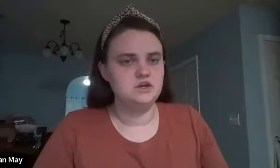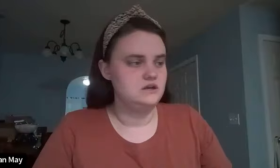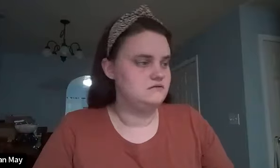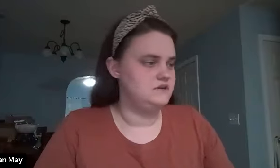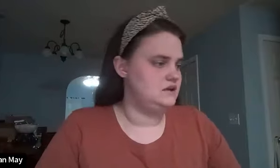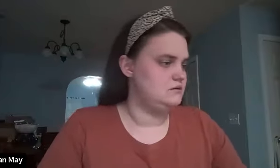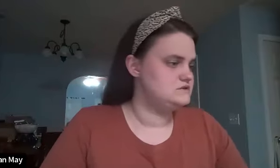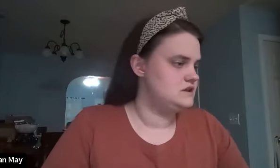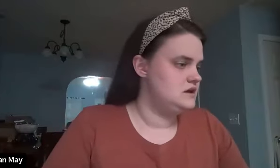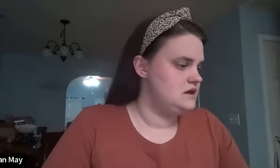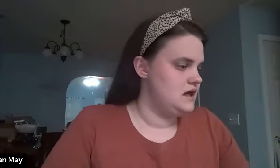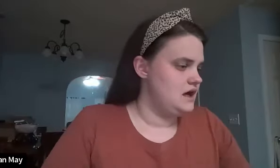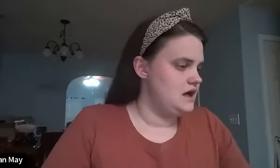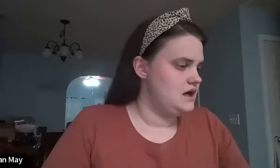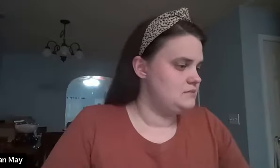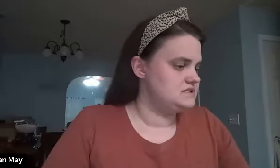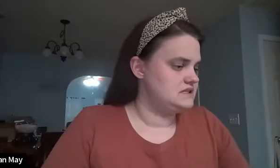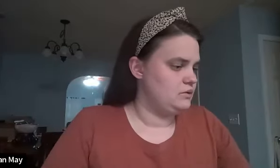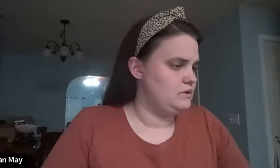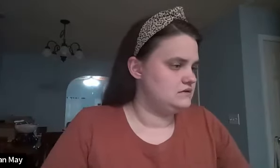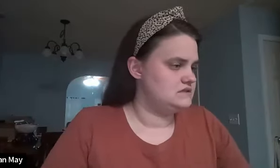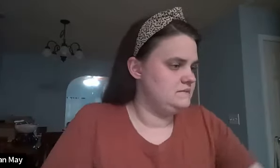good videos. Let's see what else.